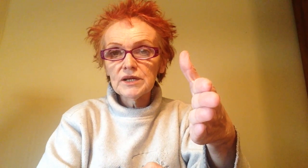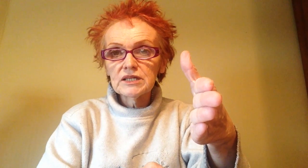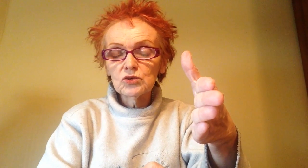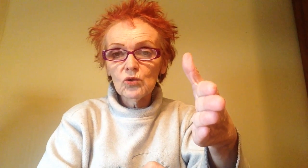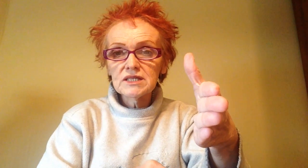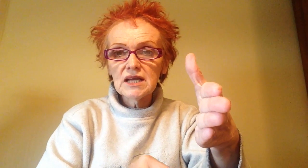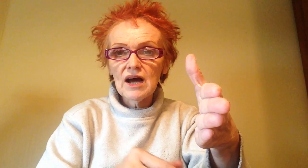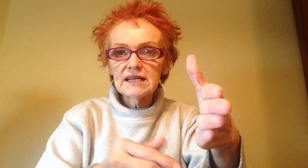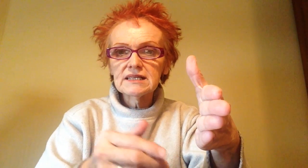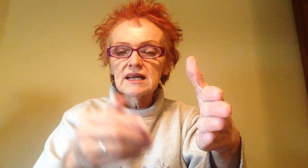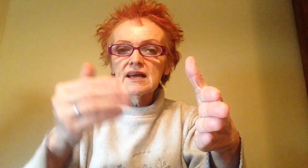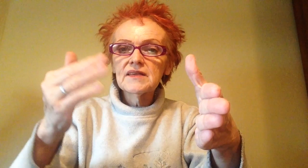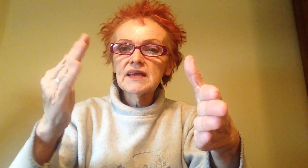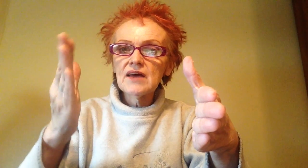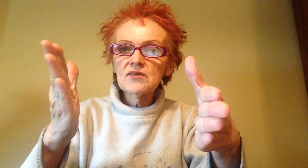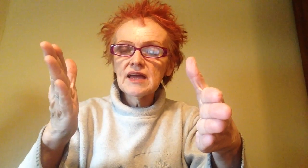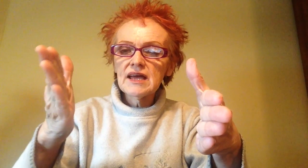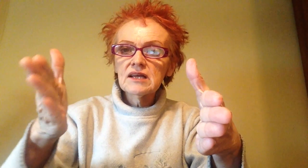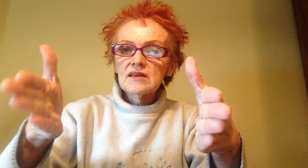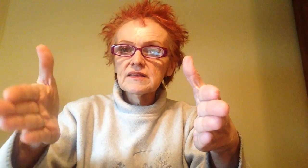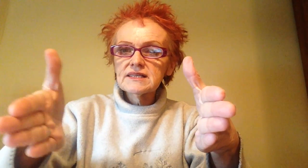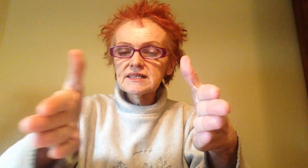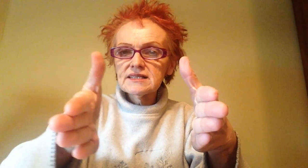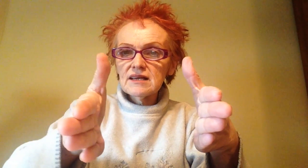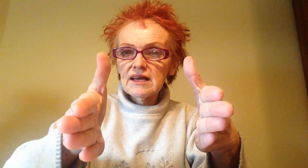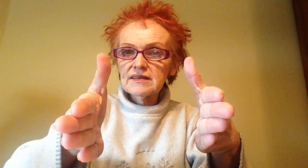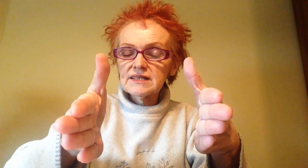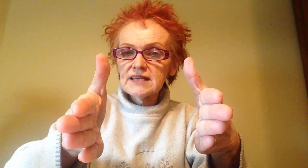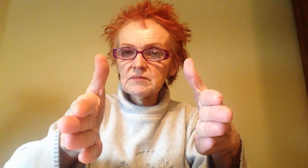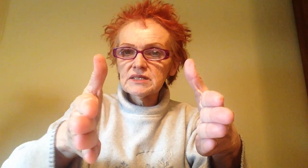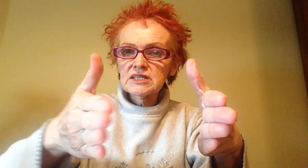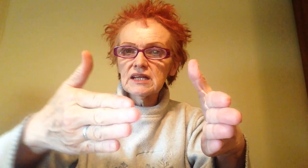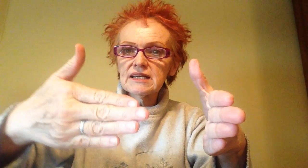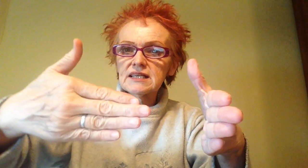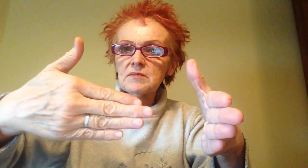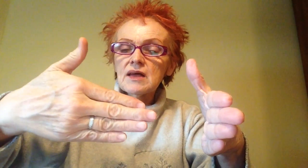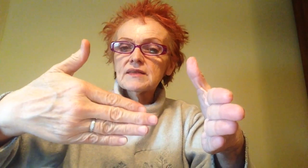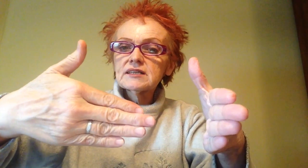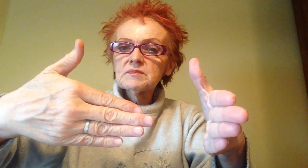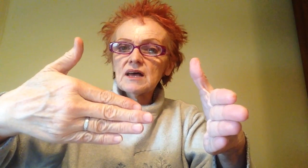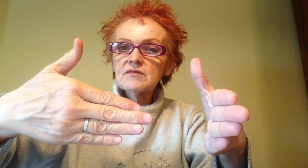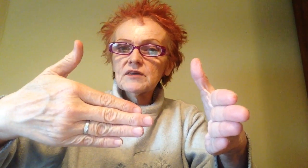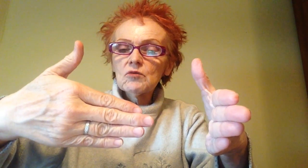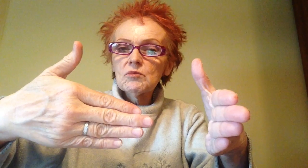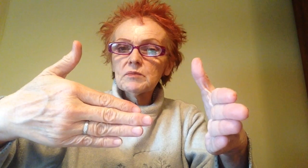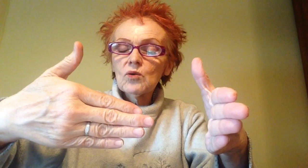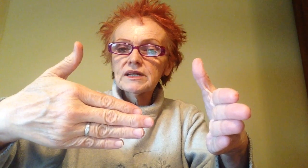pointing towards the audience, and the other hand in the same position, except the tips of the finger will be pointing